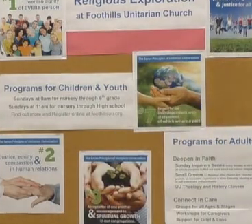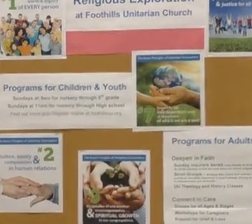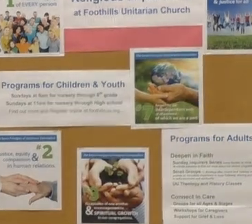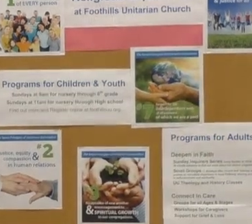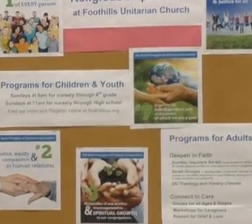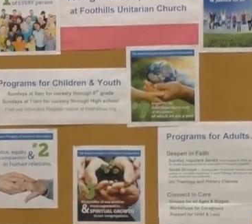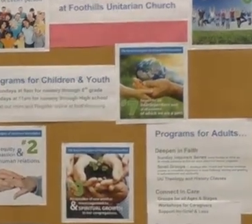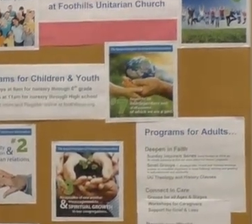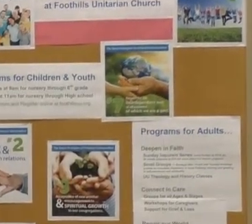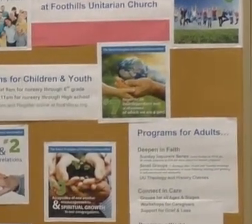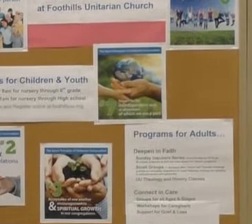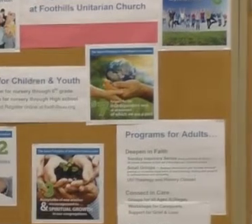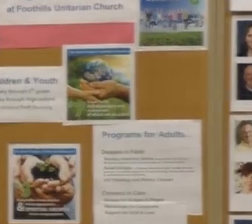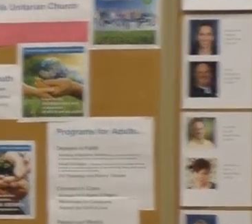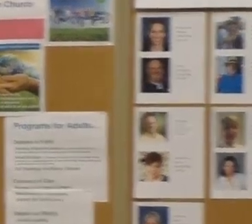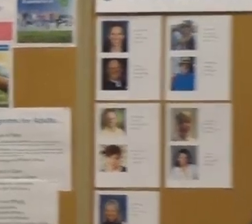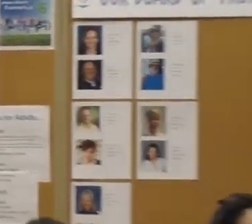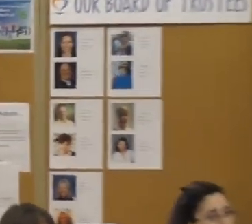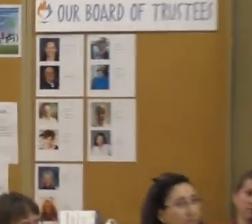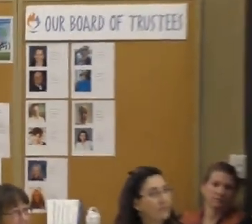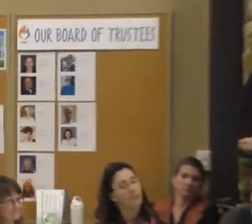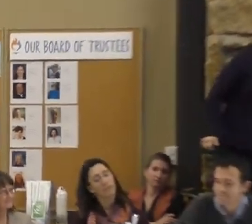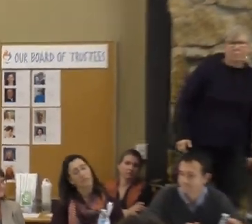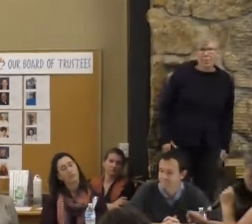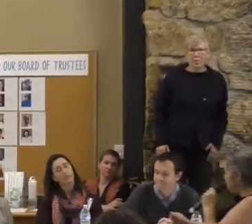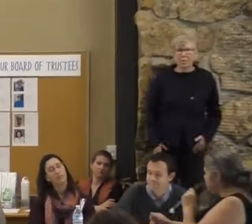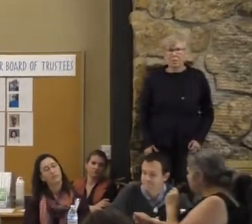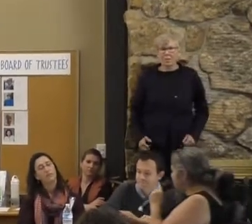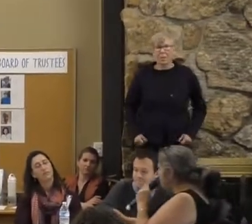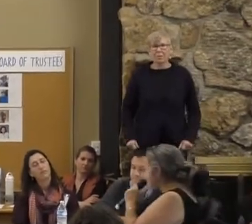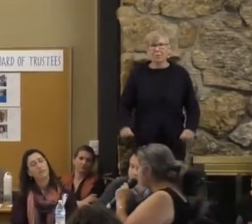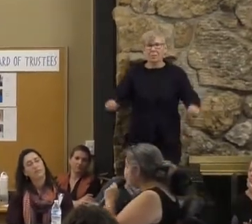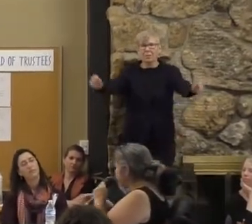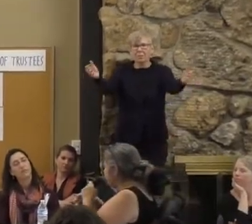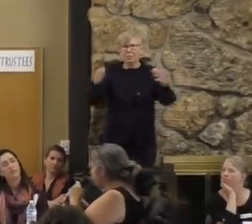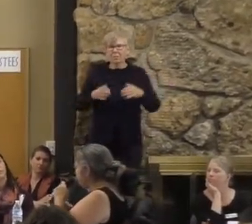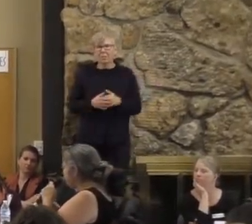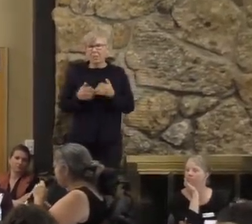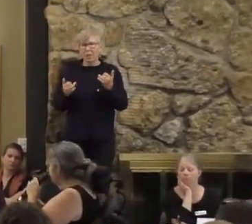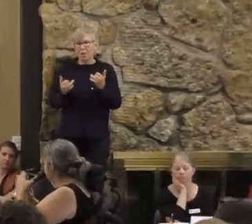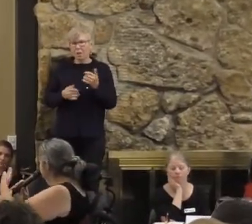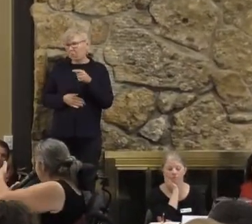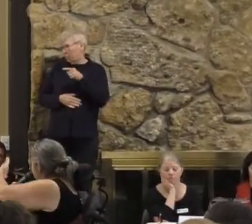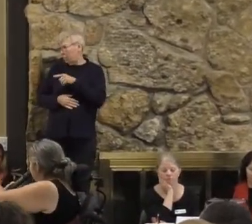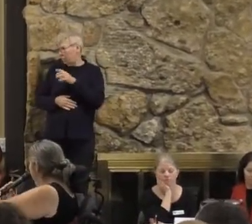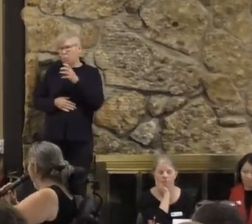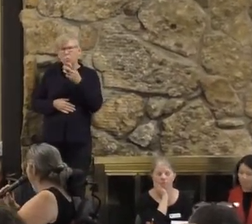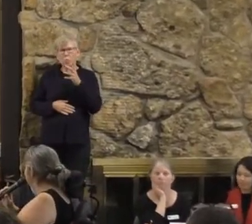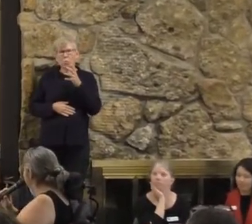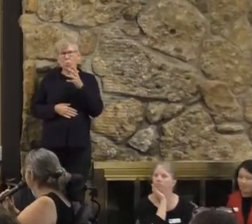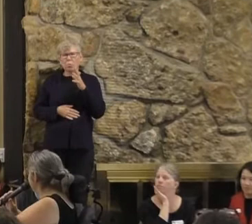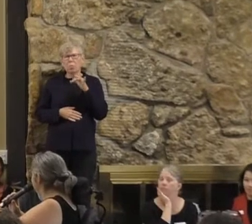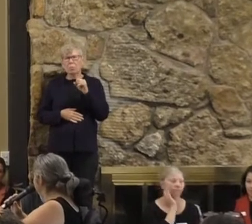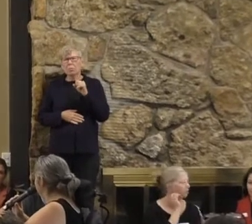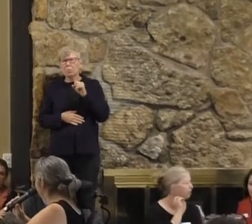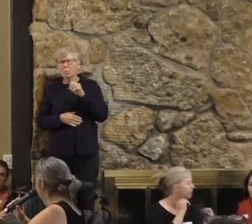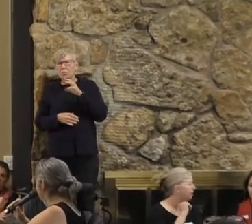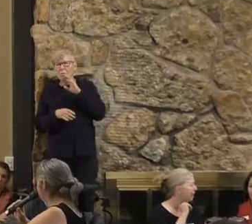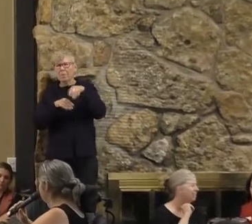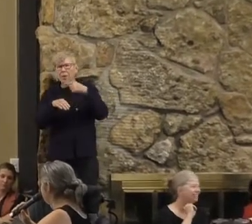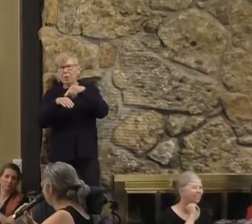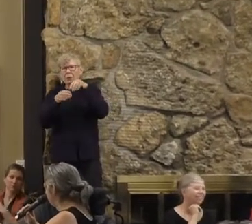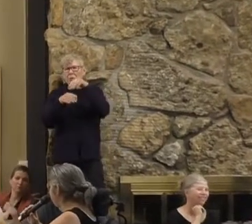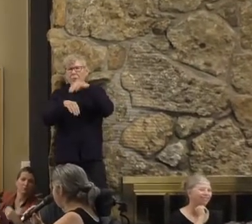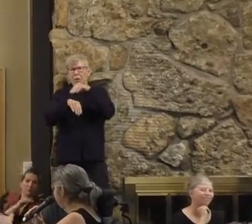So now, Chris, I'd like you to talk about, so there's you're at the doctor's office, and you're the person that they see when